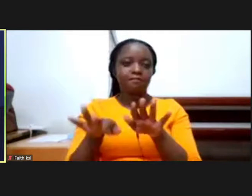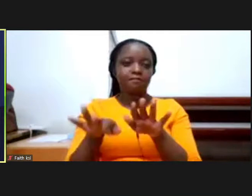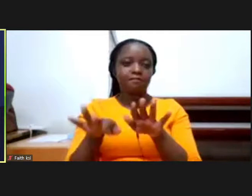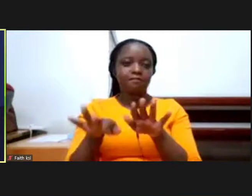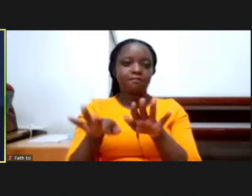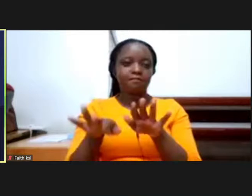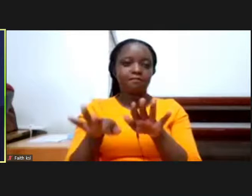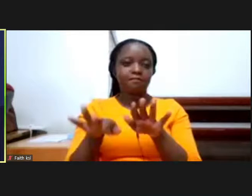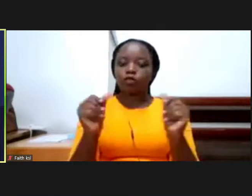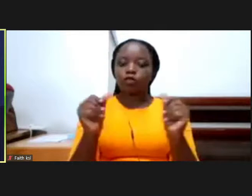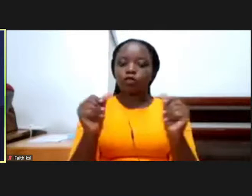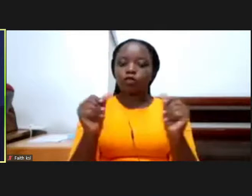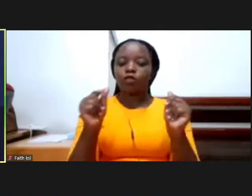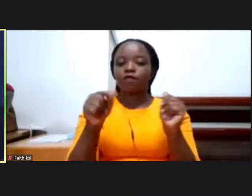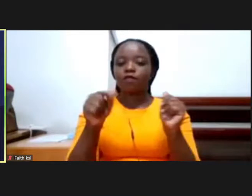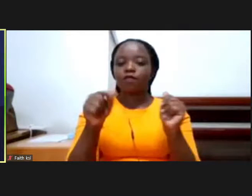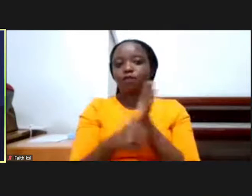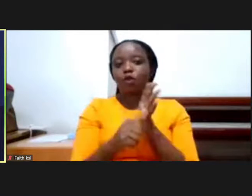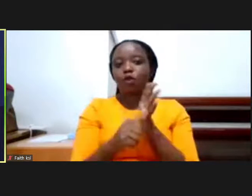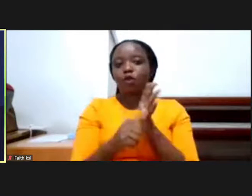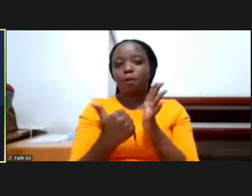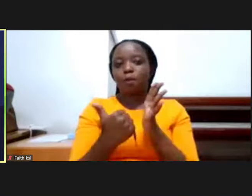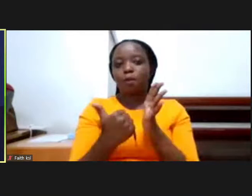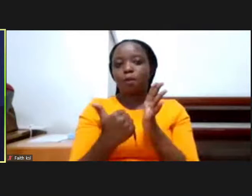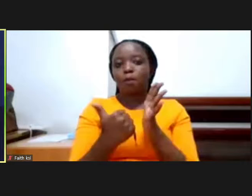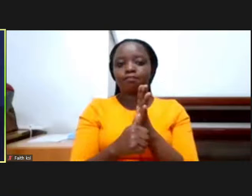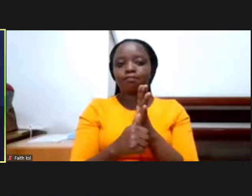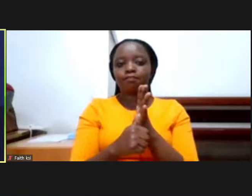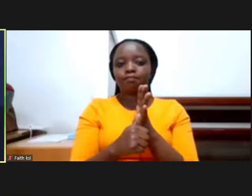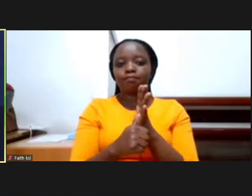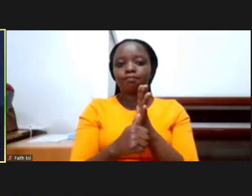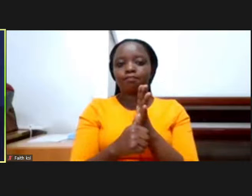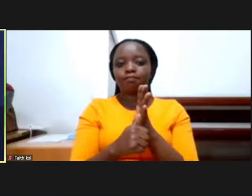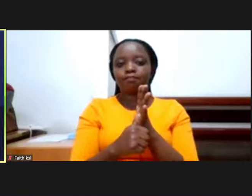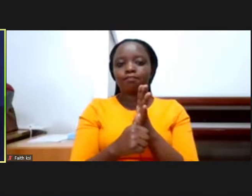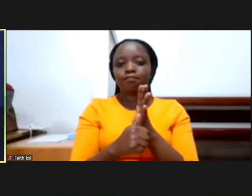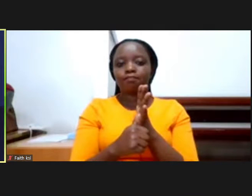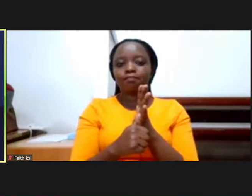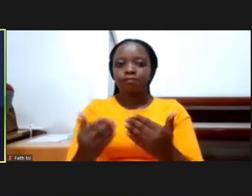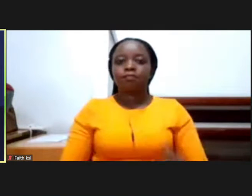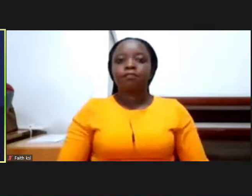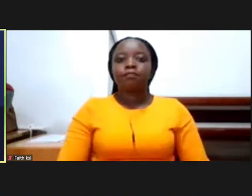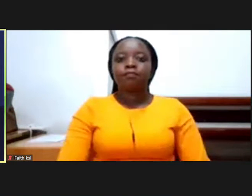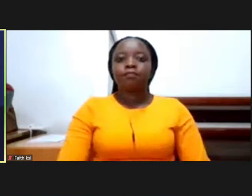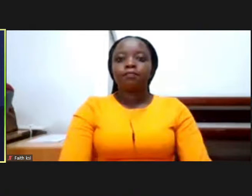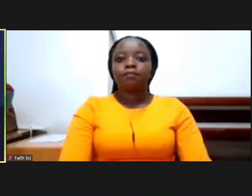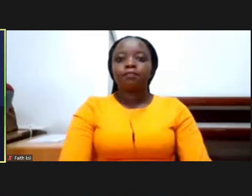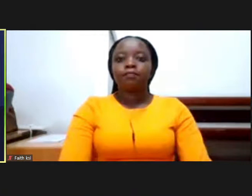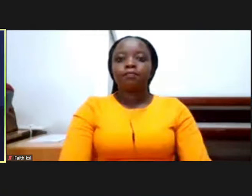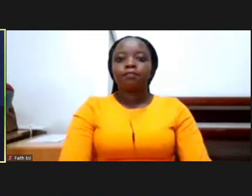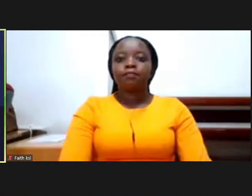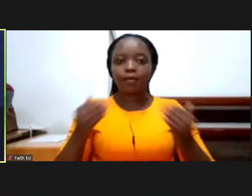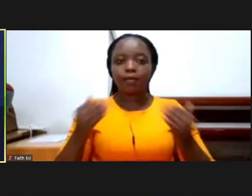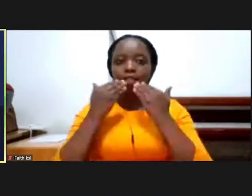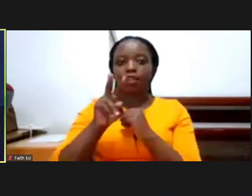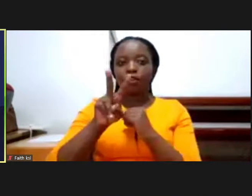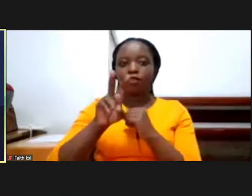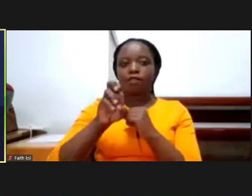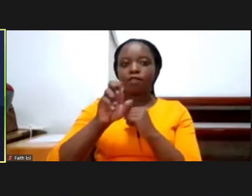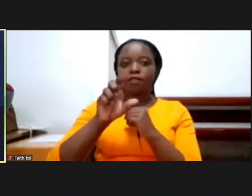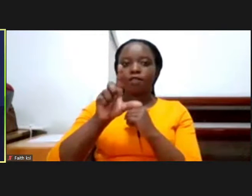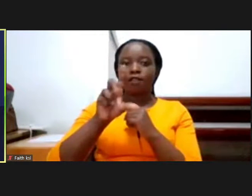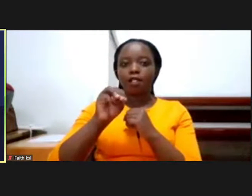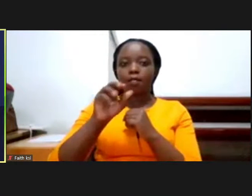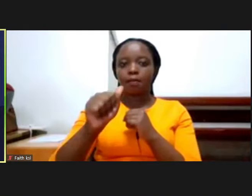Amal is asking, taxpayers are still on the process of onboarding to eTIMS. So does this mean